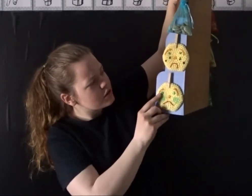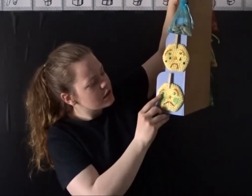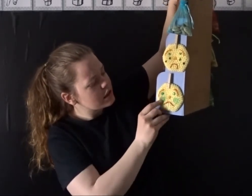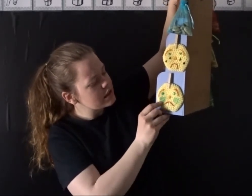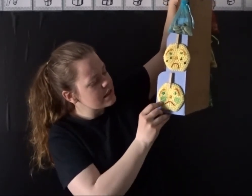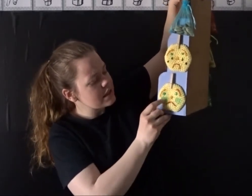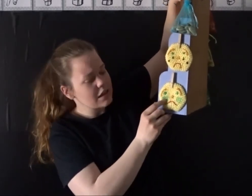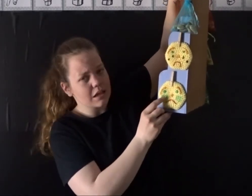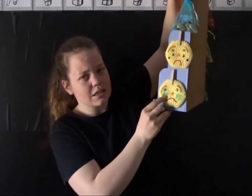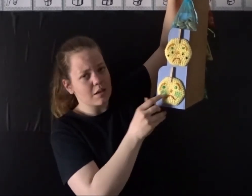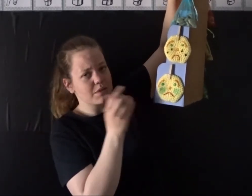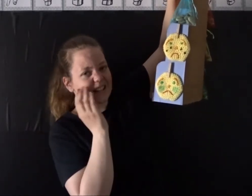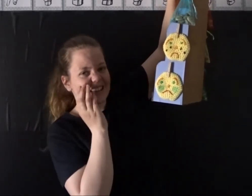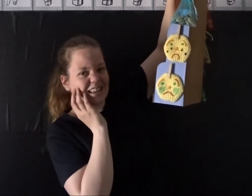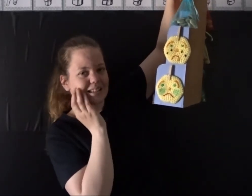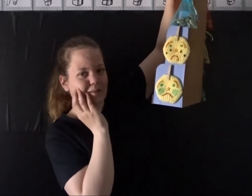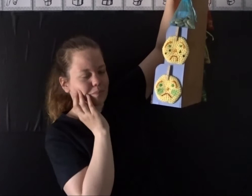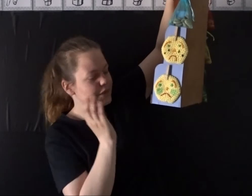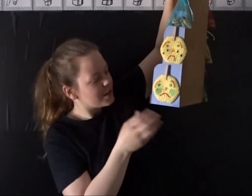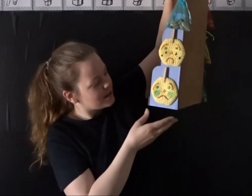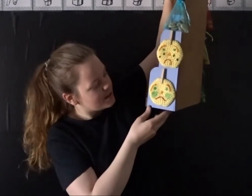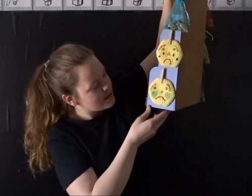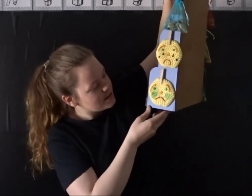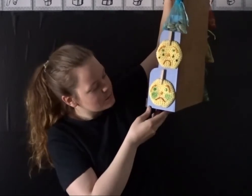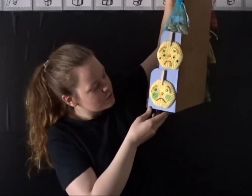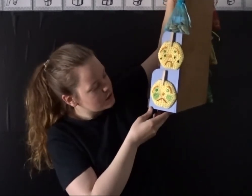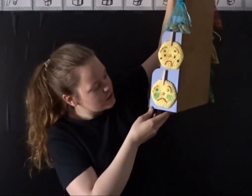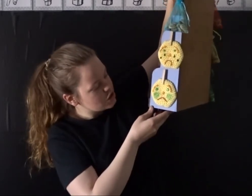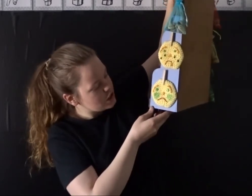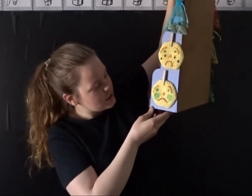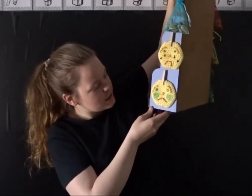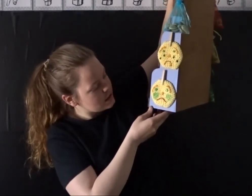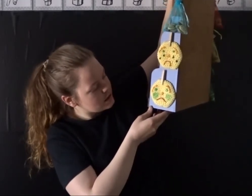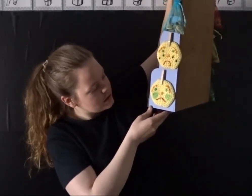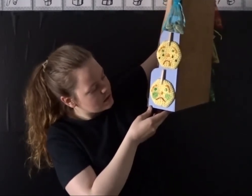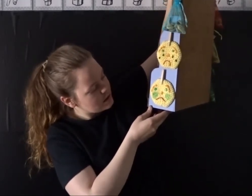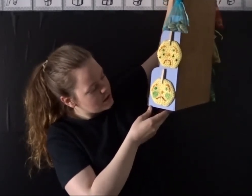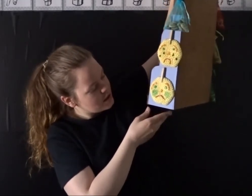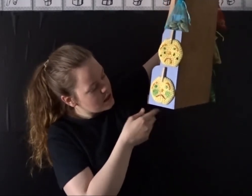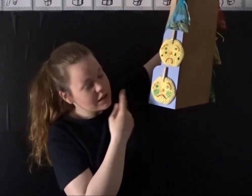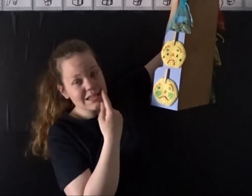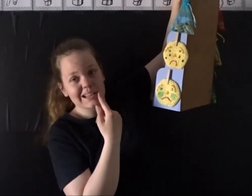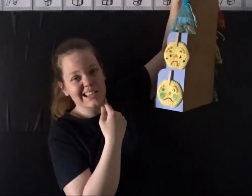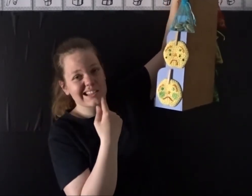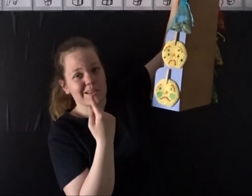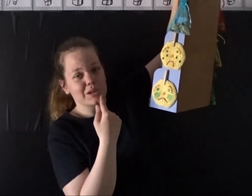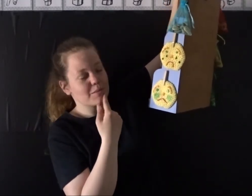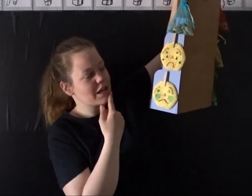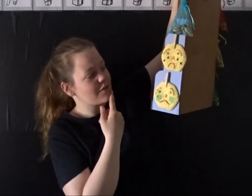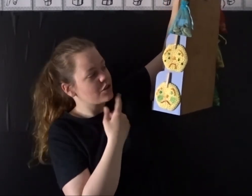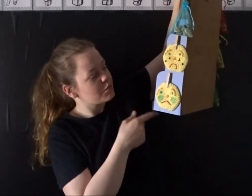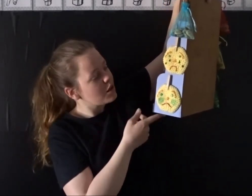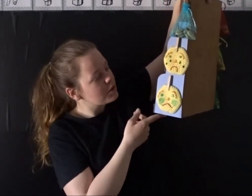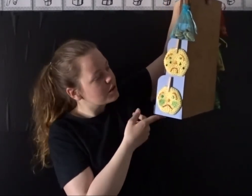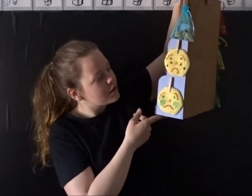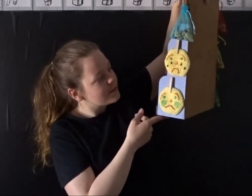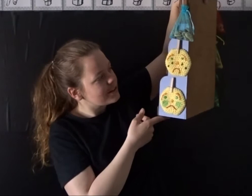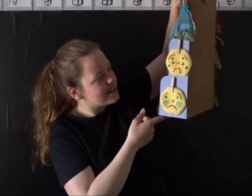looking to sick, except sick has some green cheeks and can sometimes have a thermometer if they're not